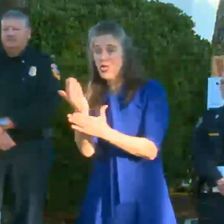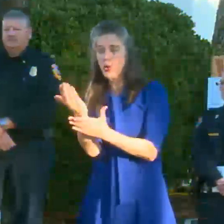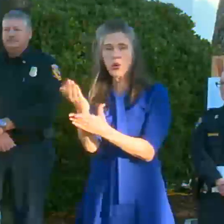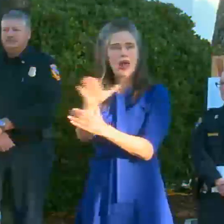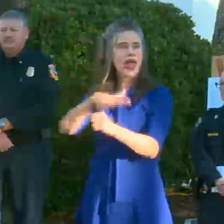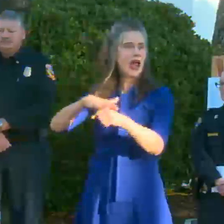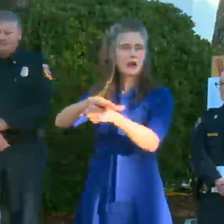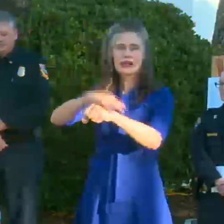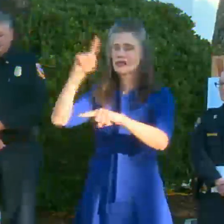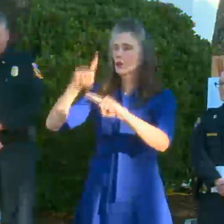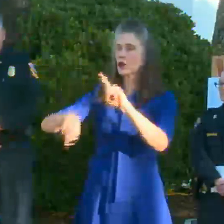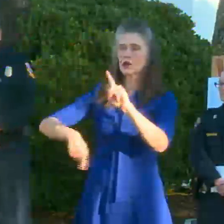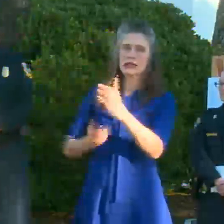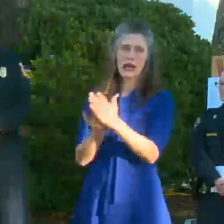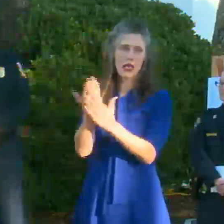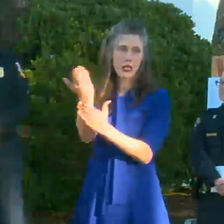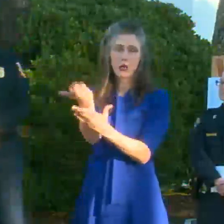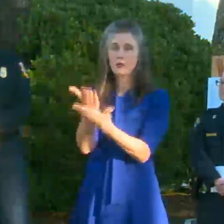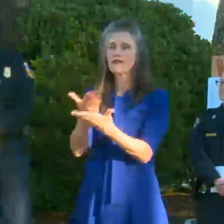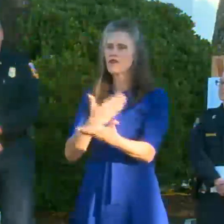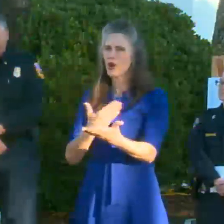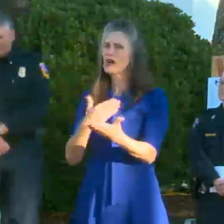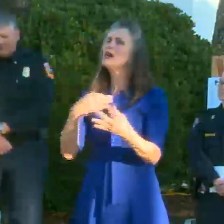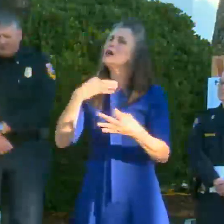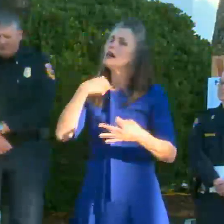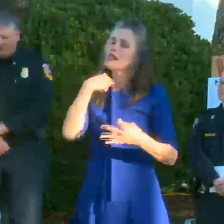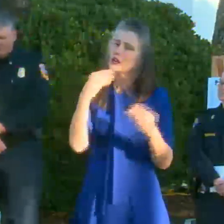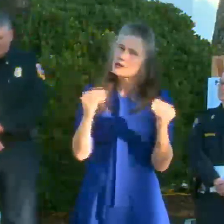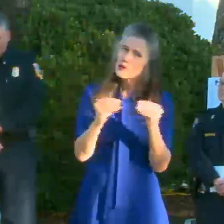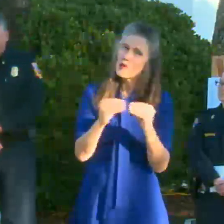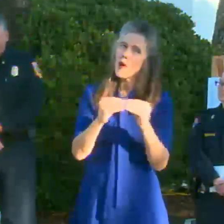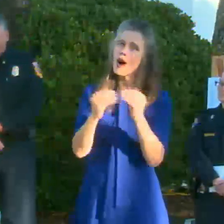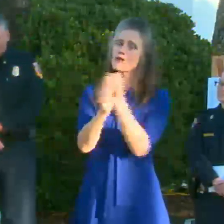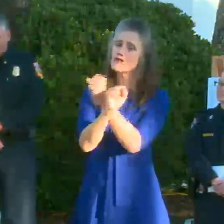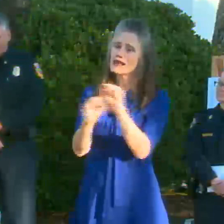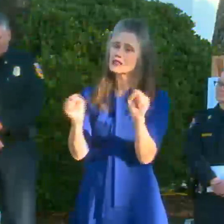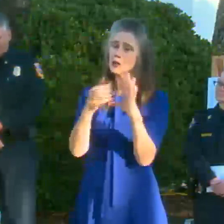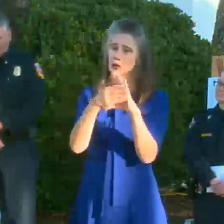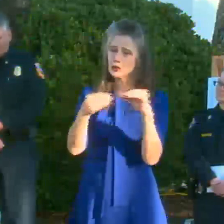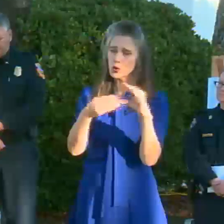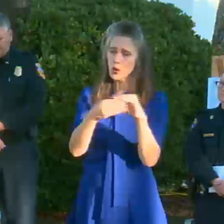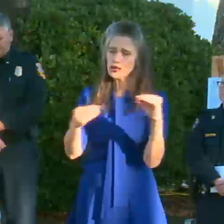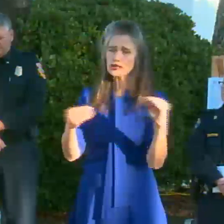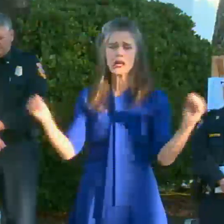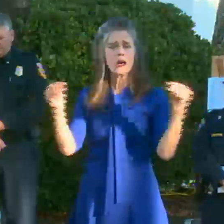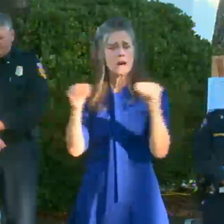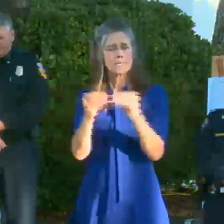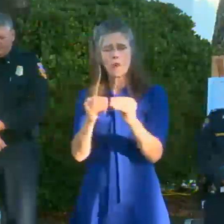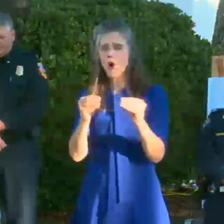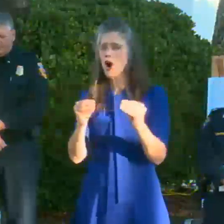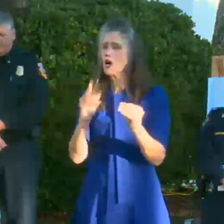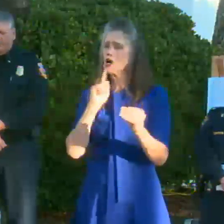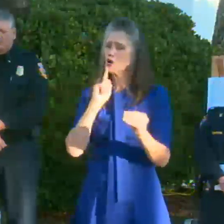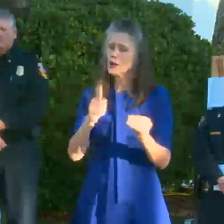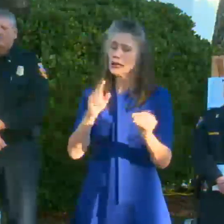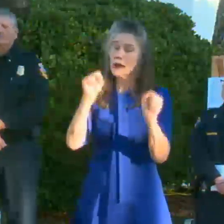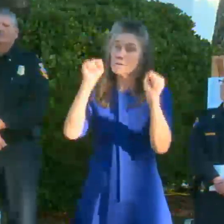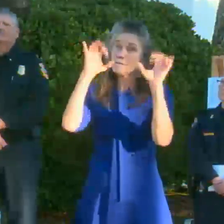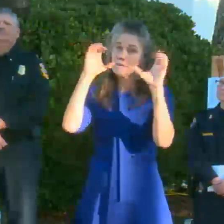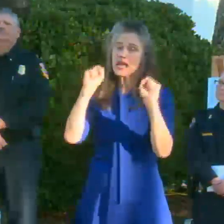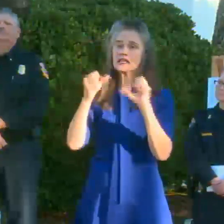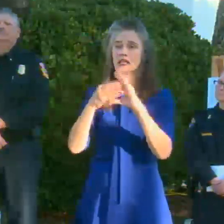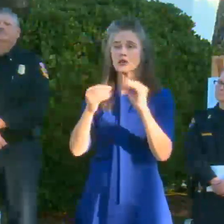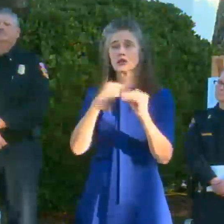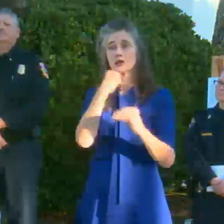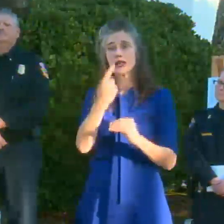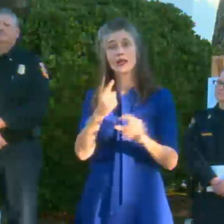of rescues and dynamic events that will eventually be told, but we can tell you that yesterday there was an amazing